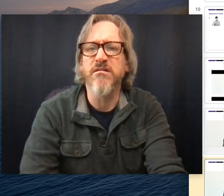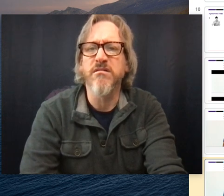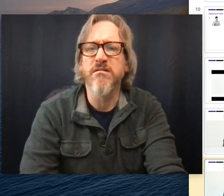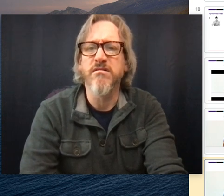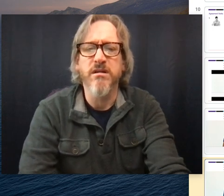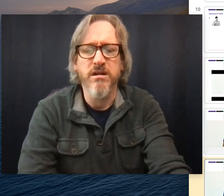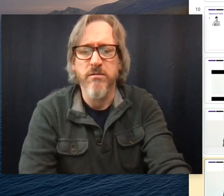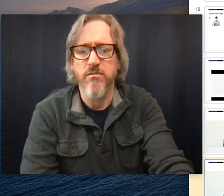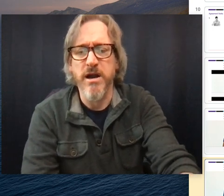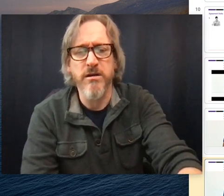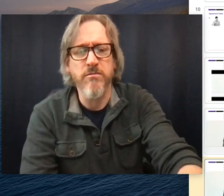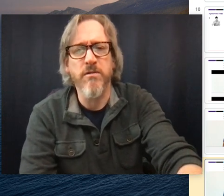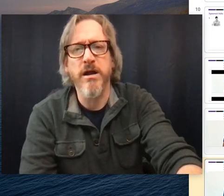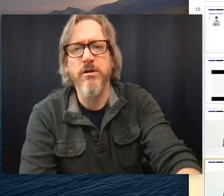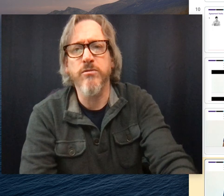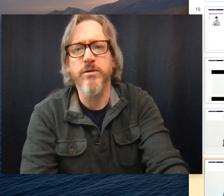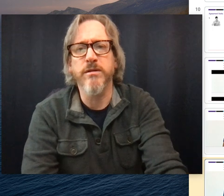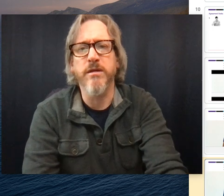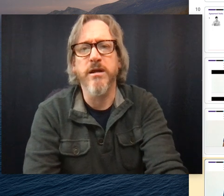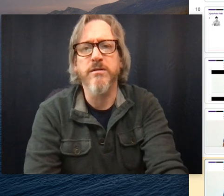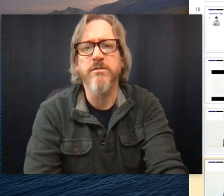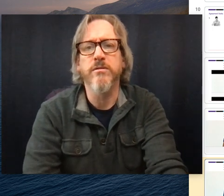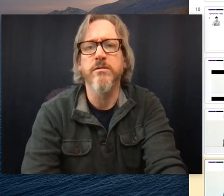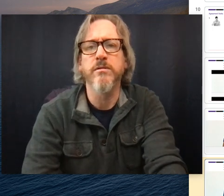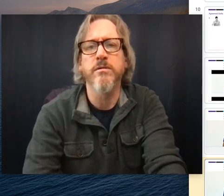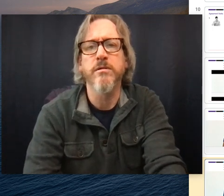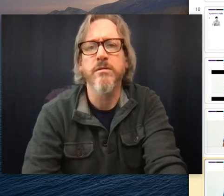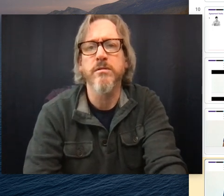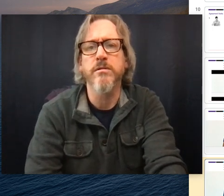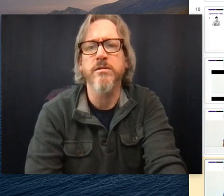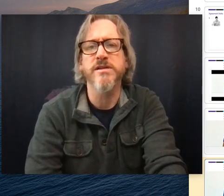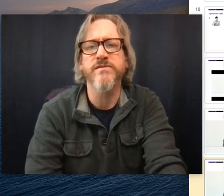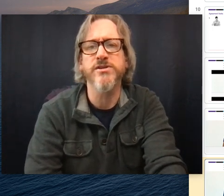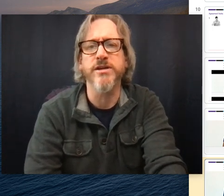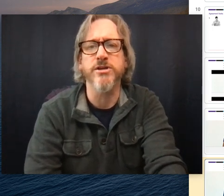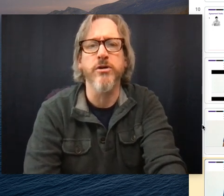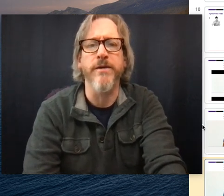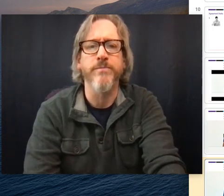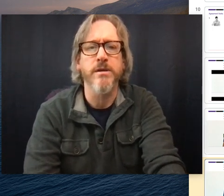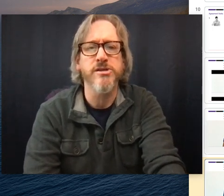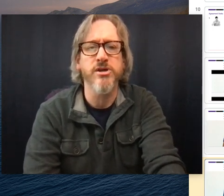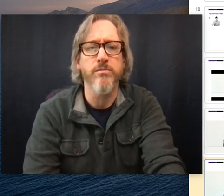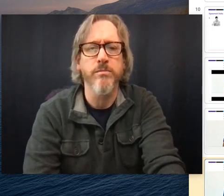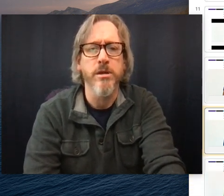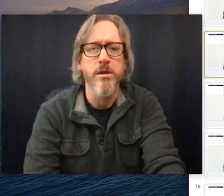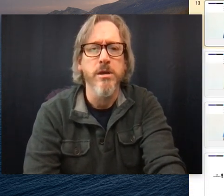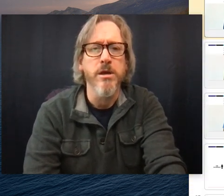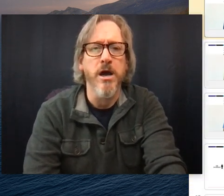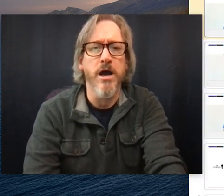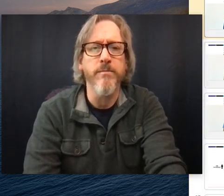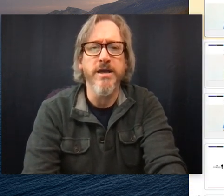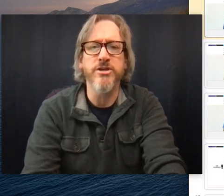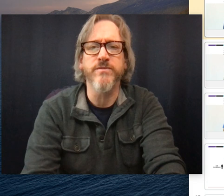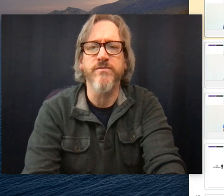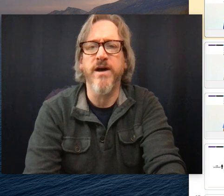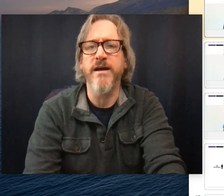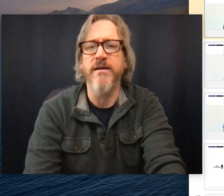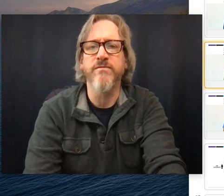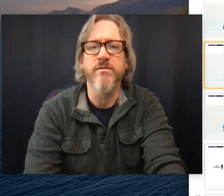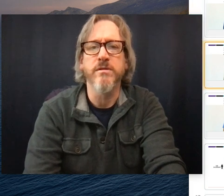Huh. Why are you doing that? That's very strange. Okay. So each